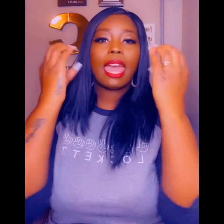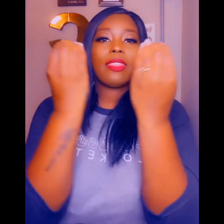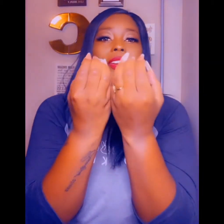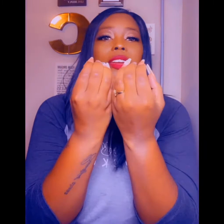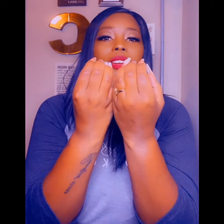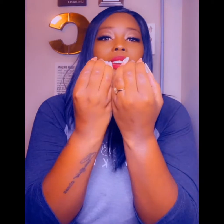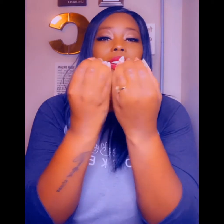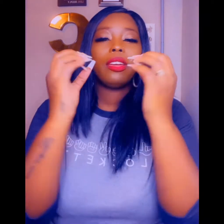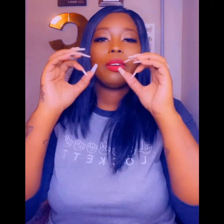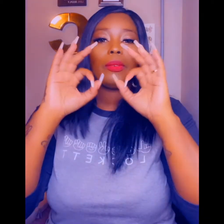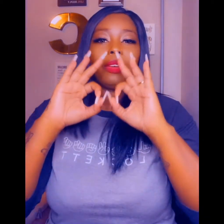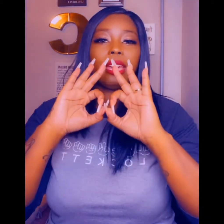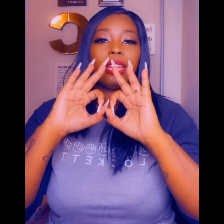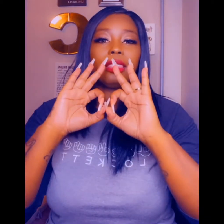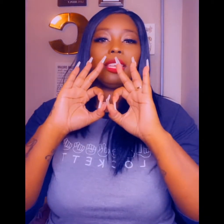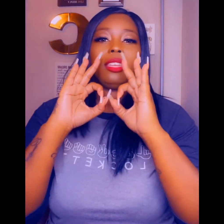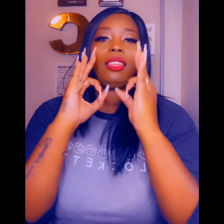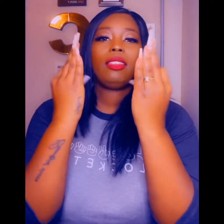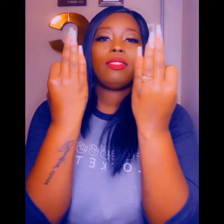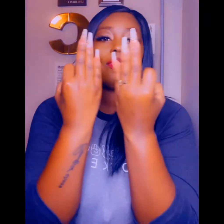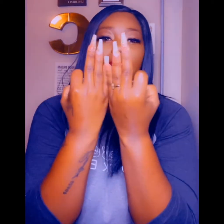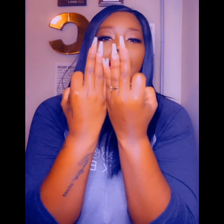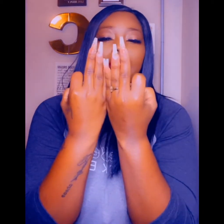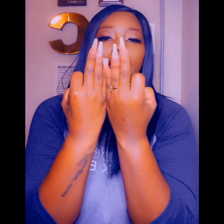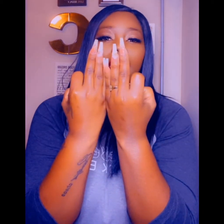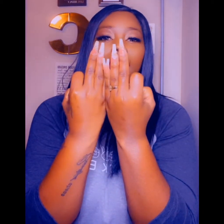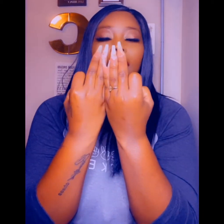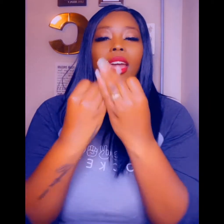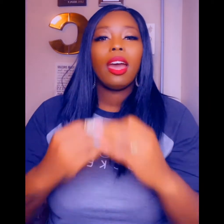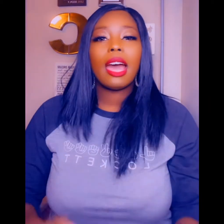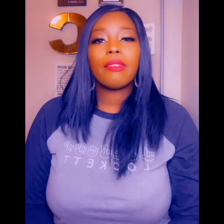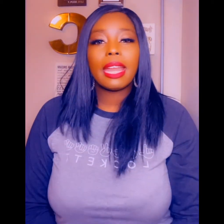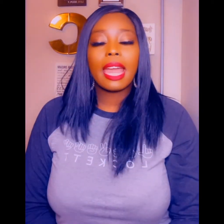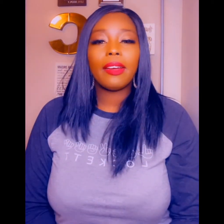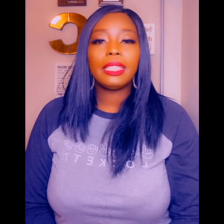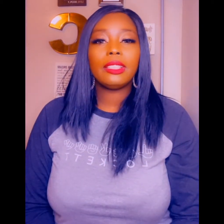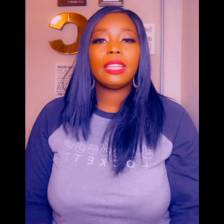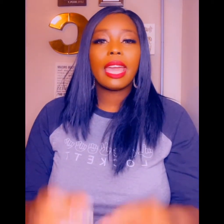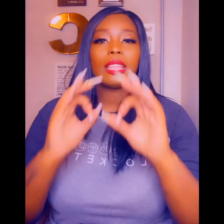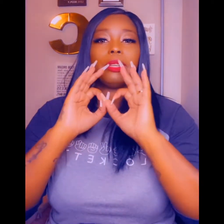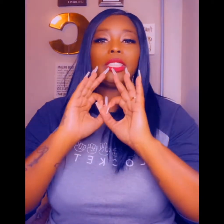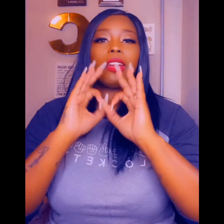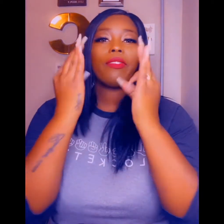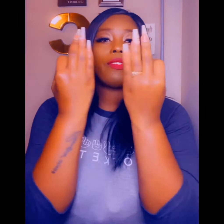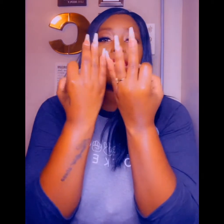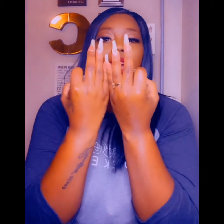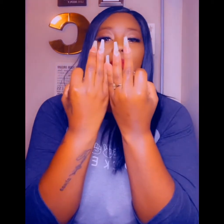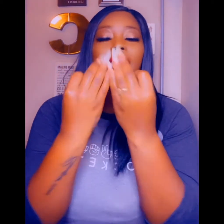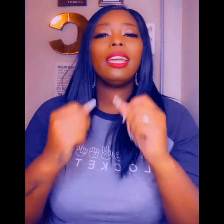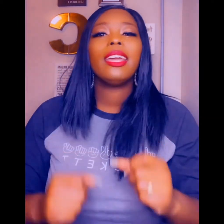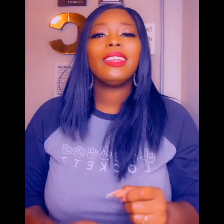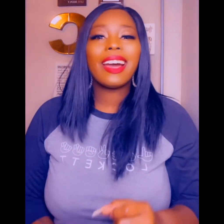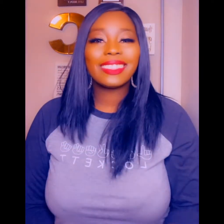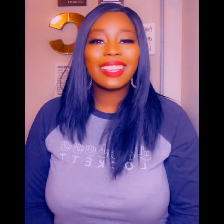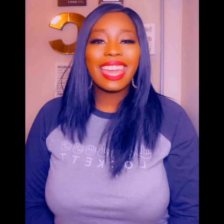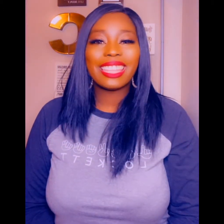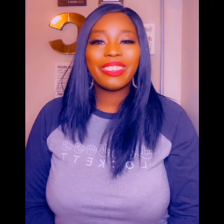gather with family. All right, not only do you gather with your family, you also gather with